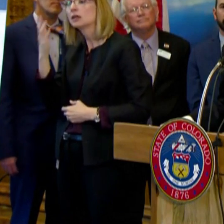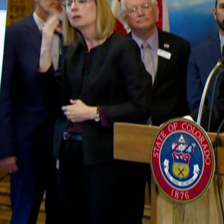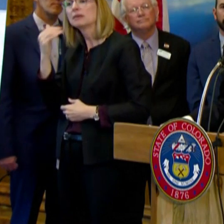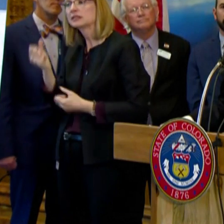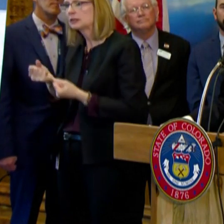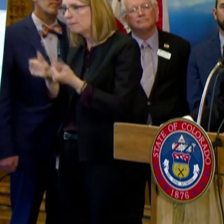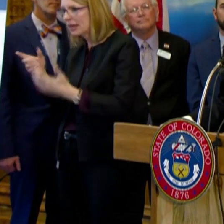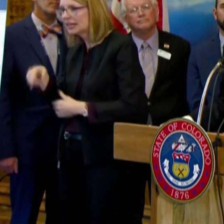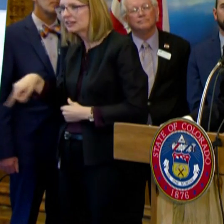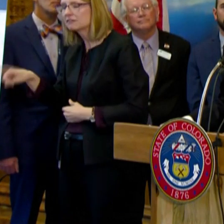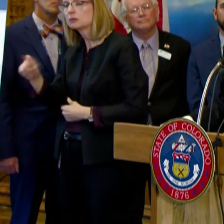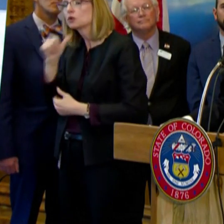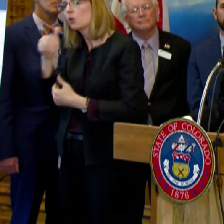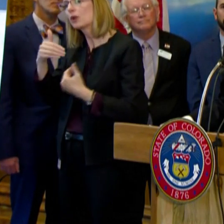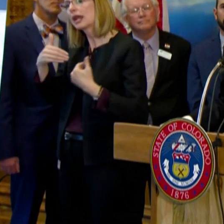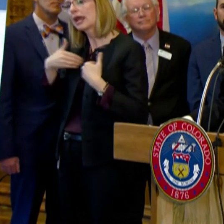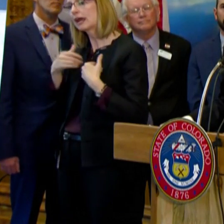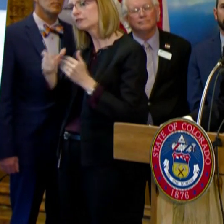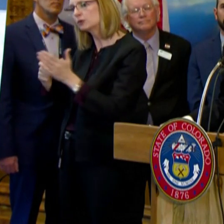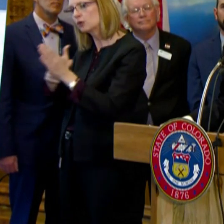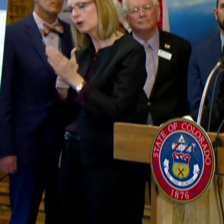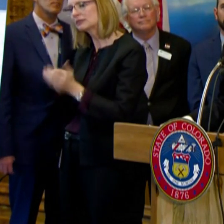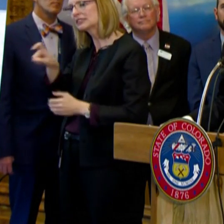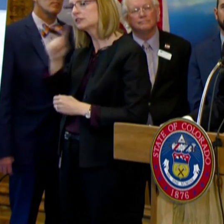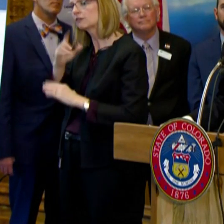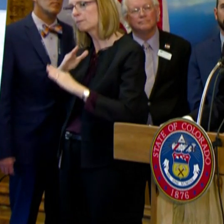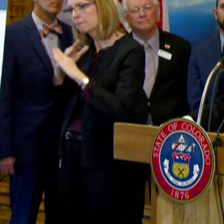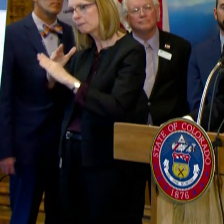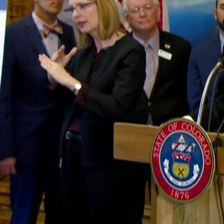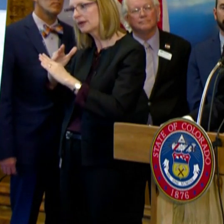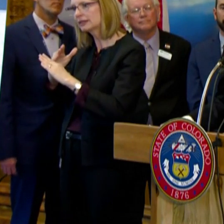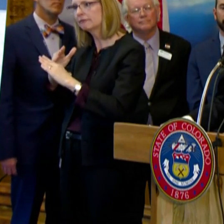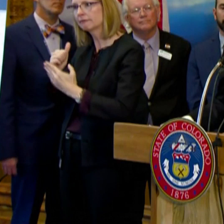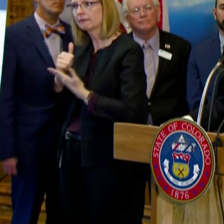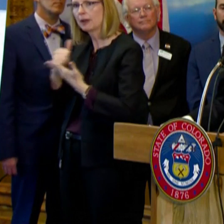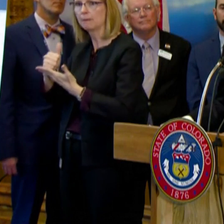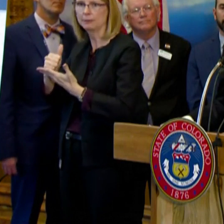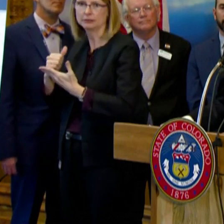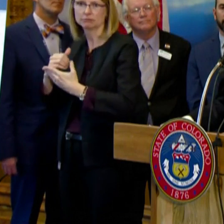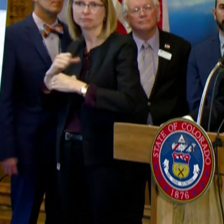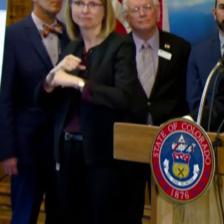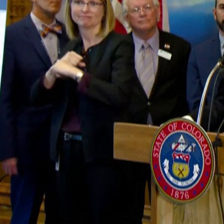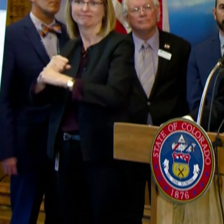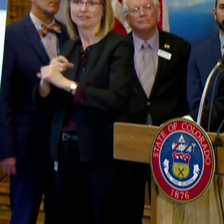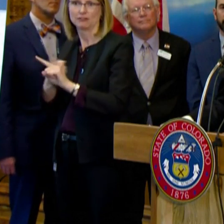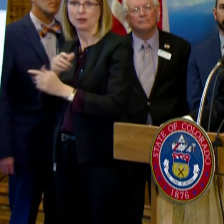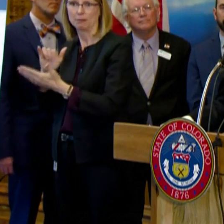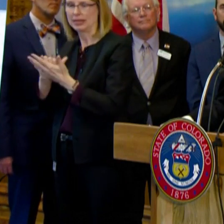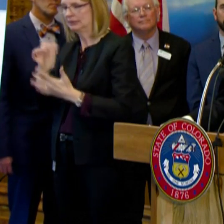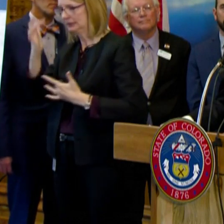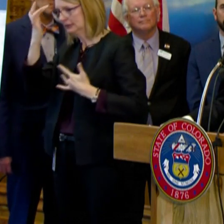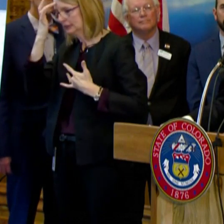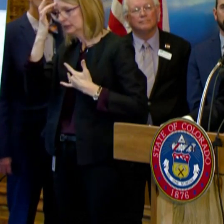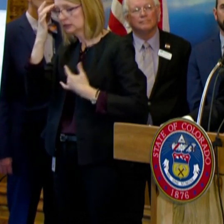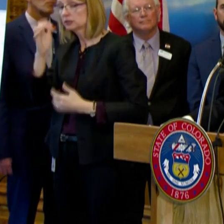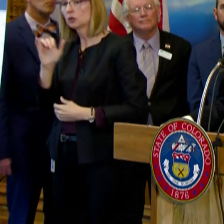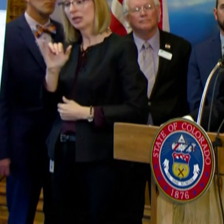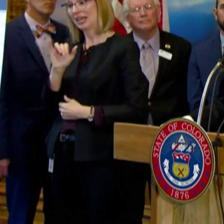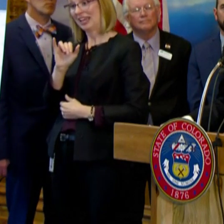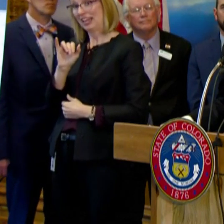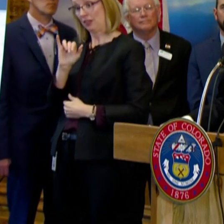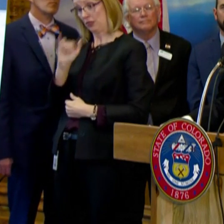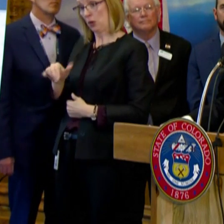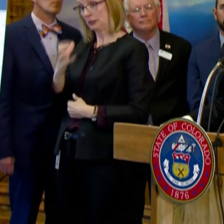at spec to even prevent the spread of this virus. Again, those will be deployed where needed